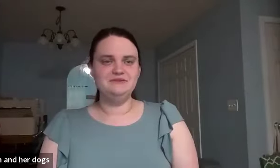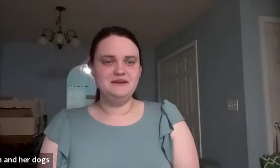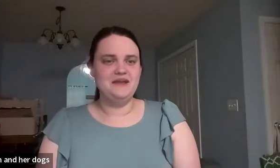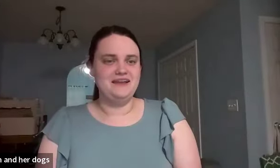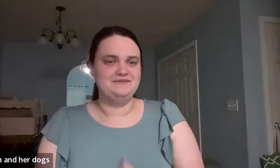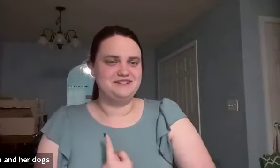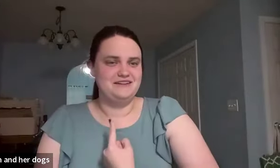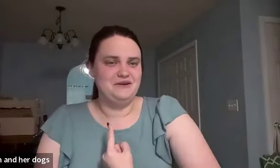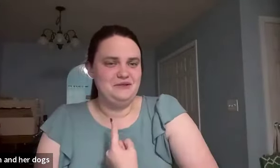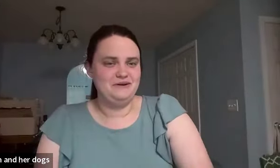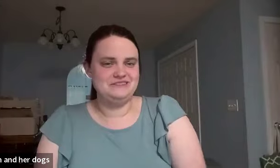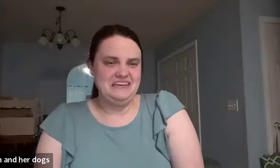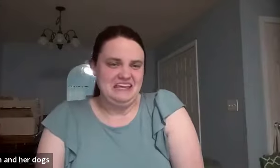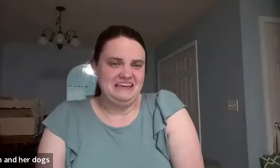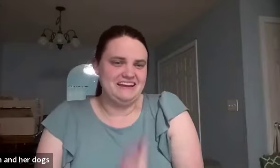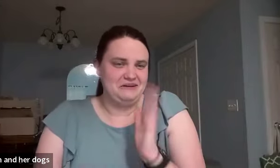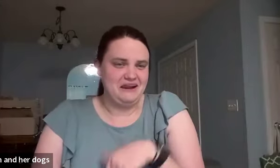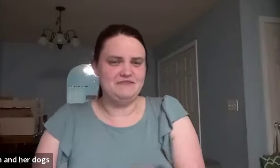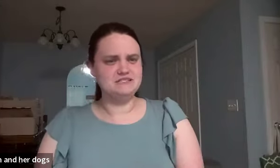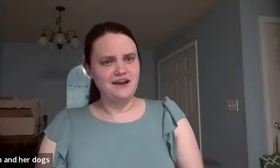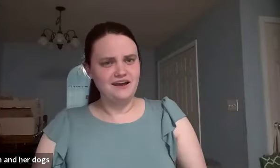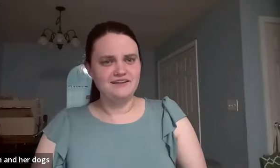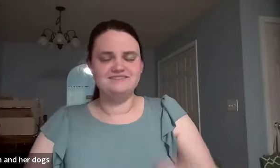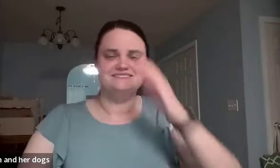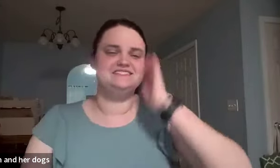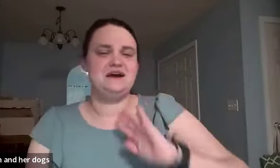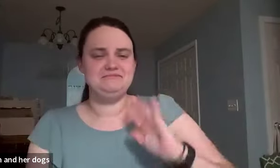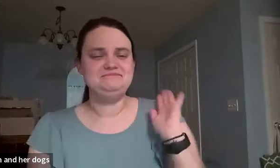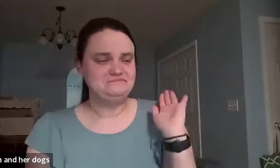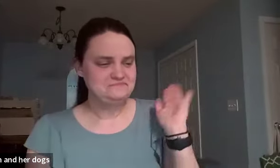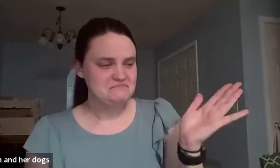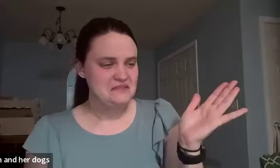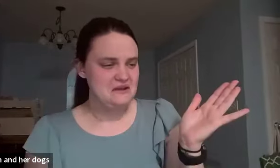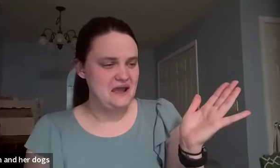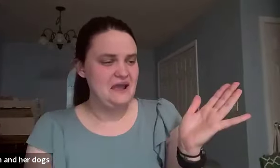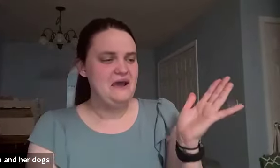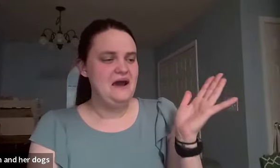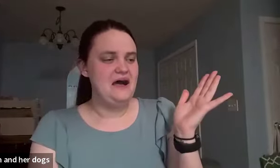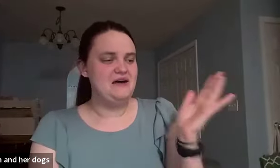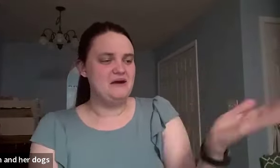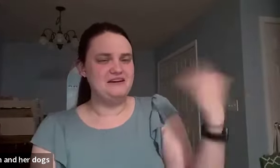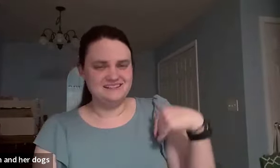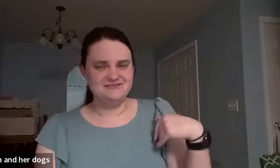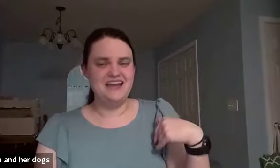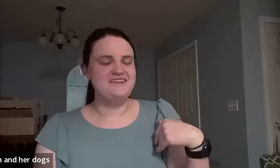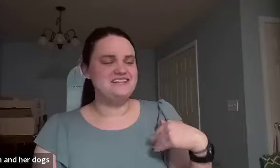oh, maybe I am just kind of the only one who's like, I don't care. And everyone's like, so okay. Our next one we have